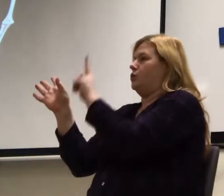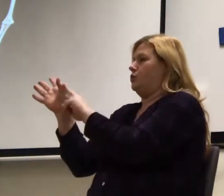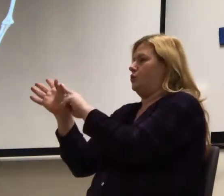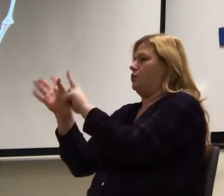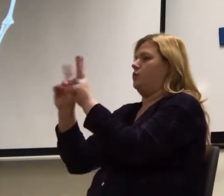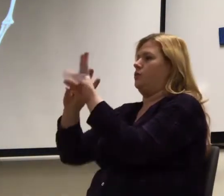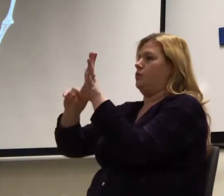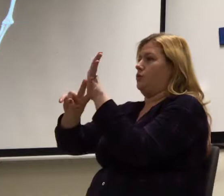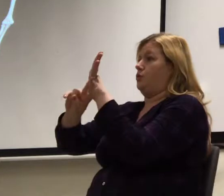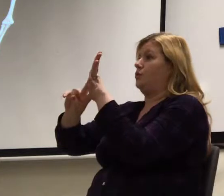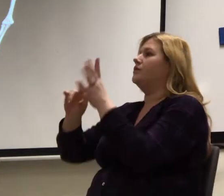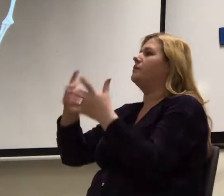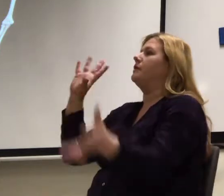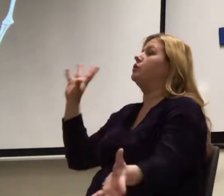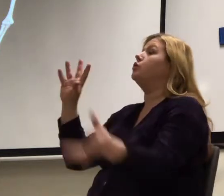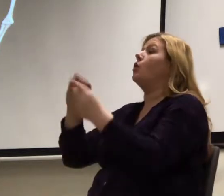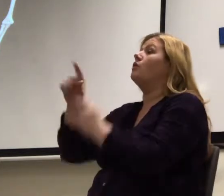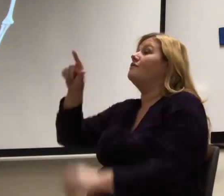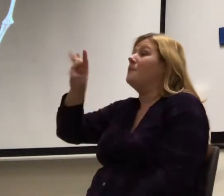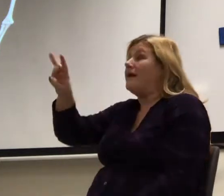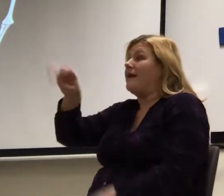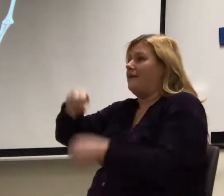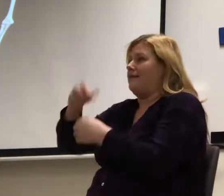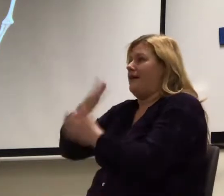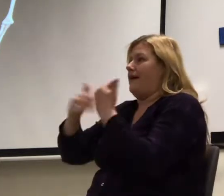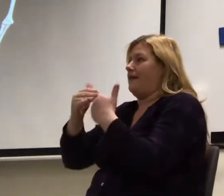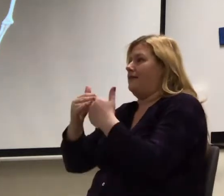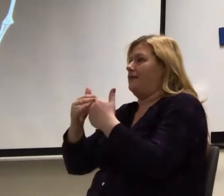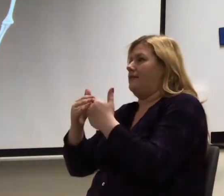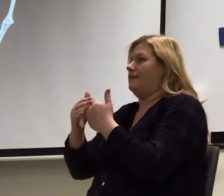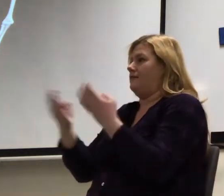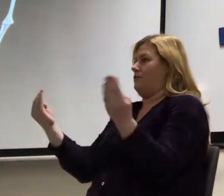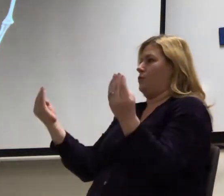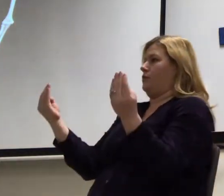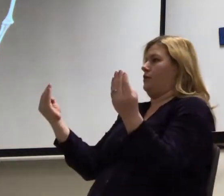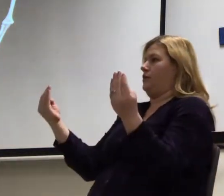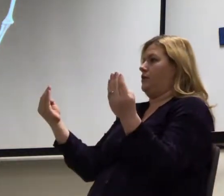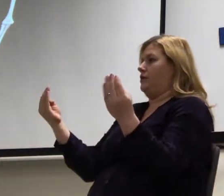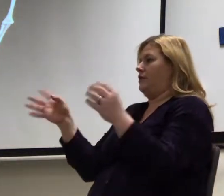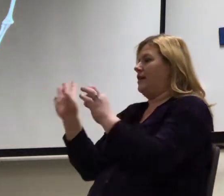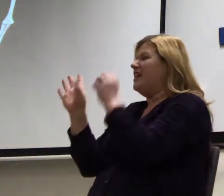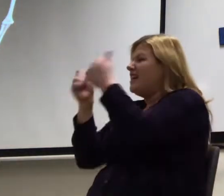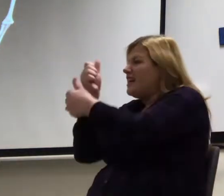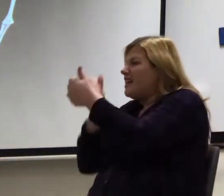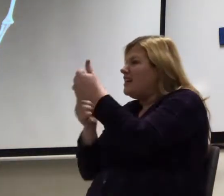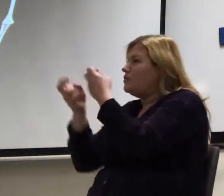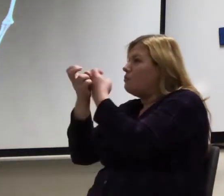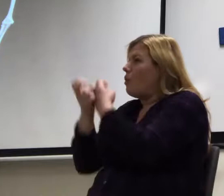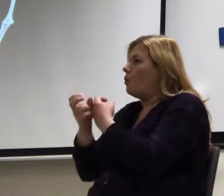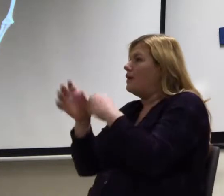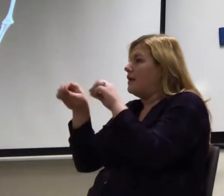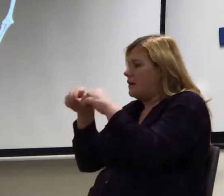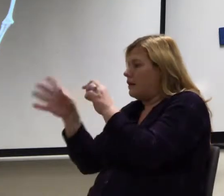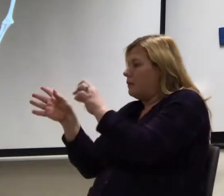total. Now those individual bones of your digits are called phalanges.